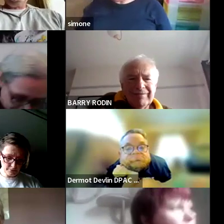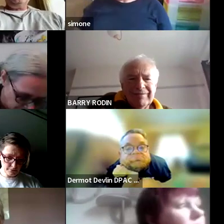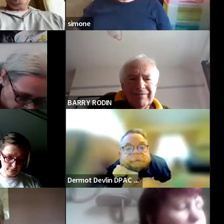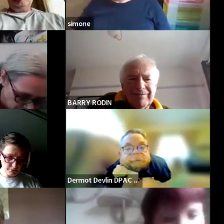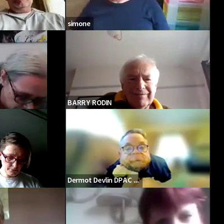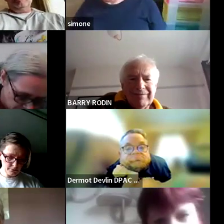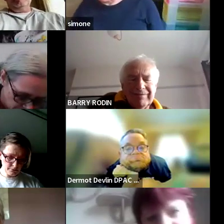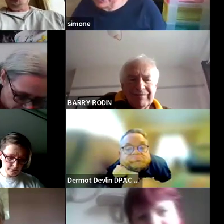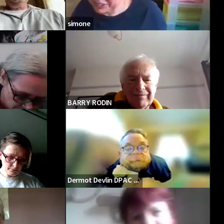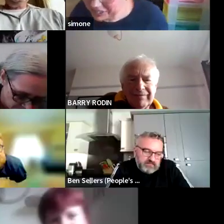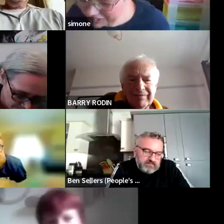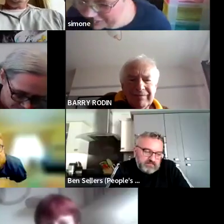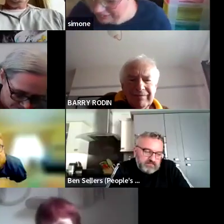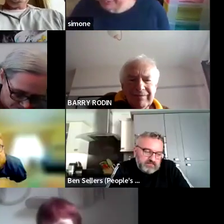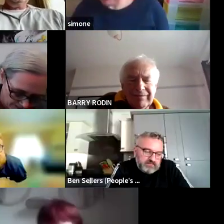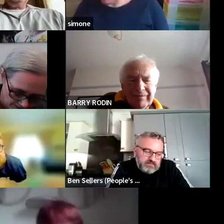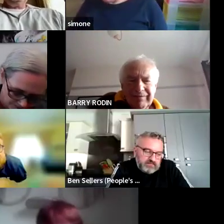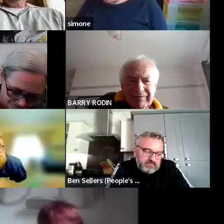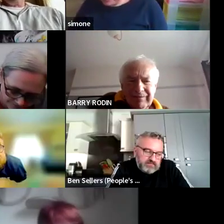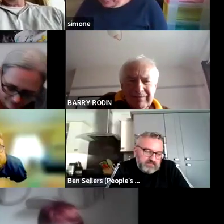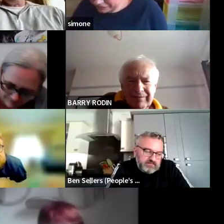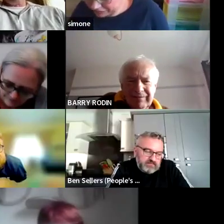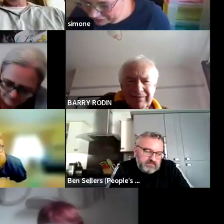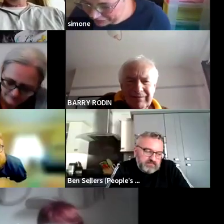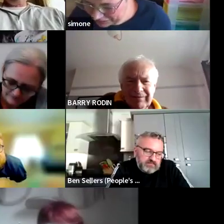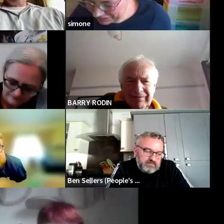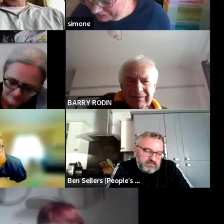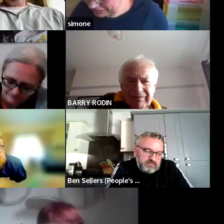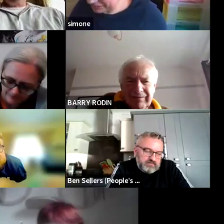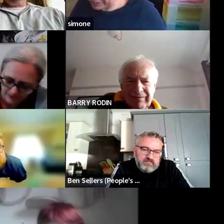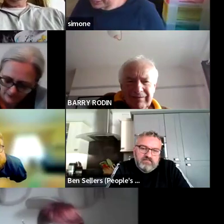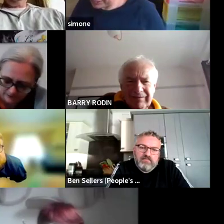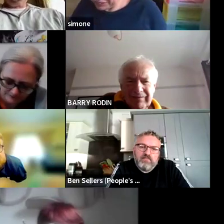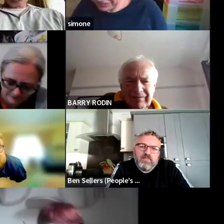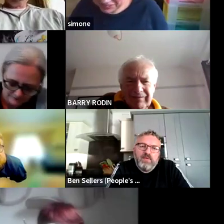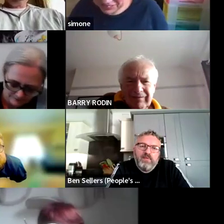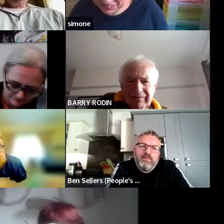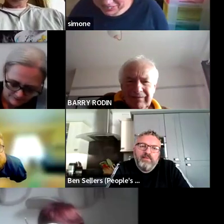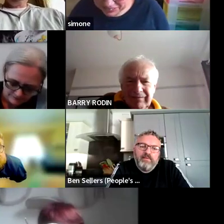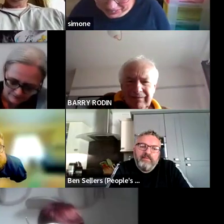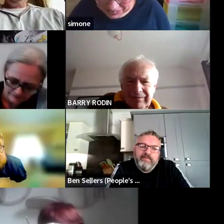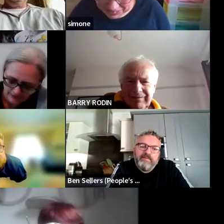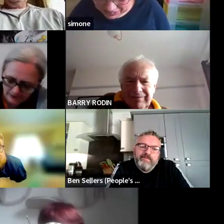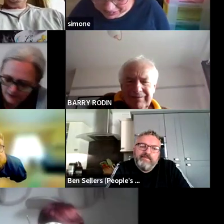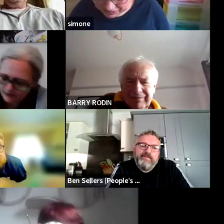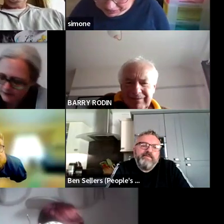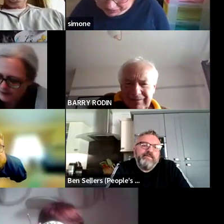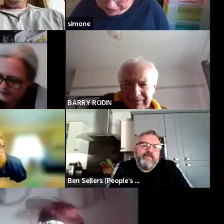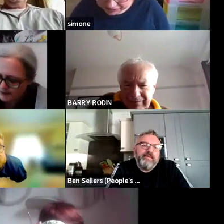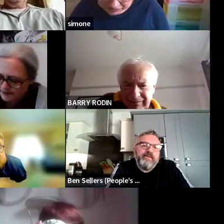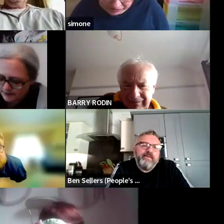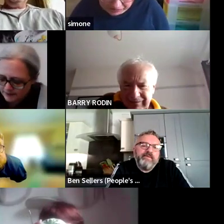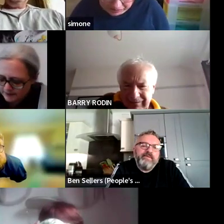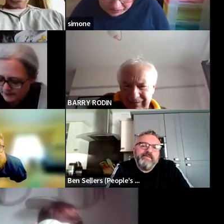to be recorded, you don't have to give your name, and we'll make sure that it's not added to